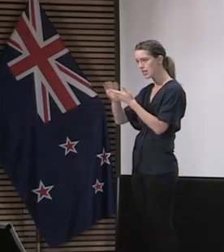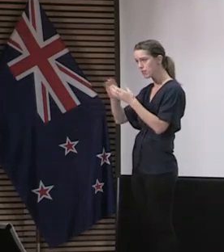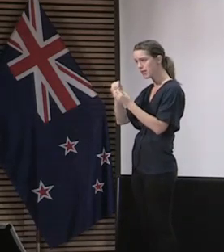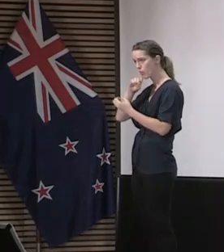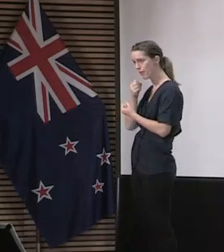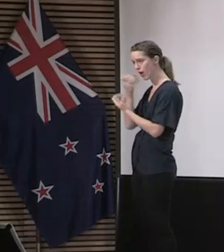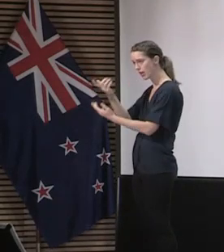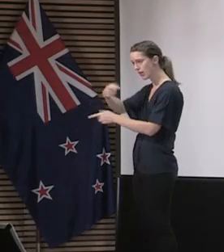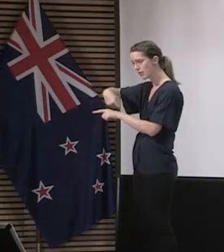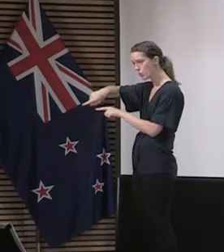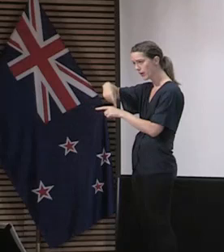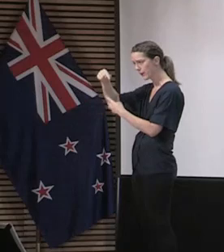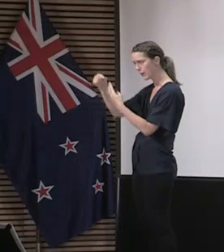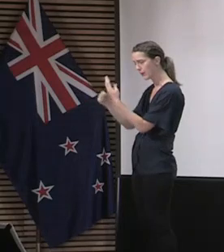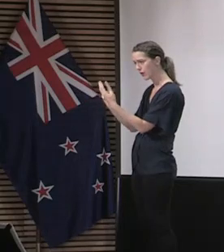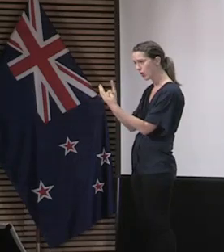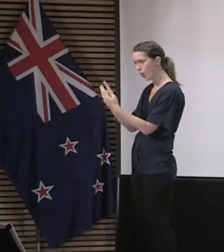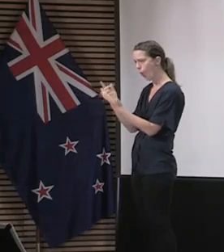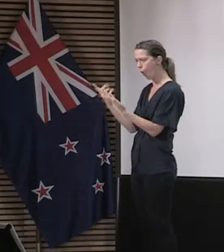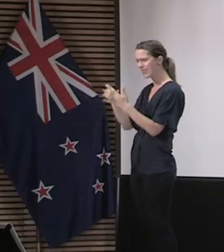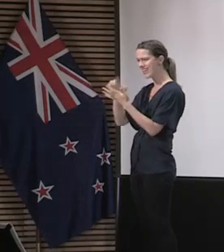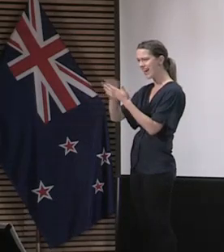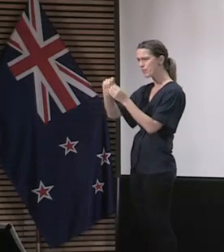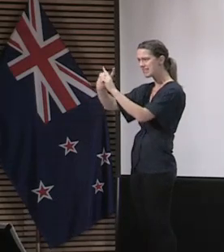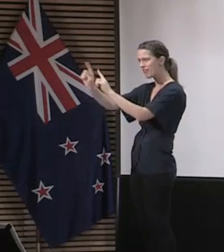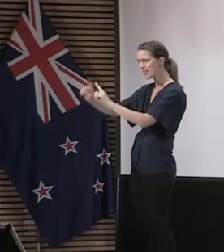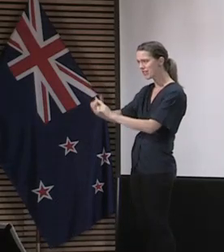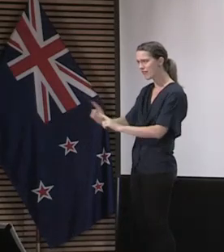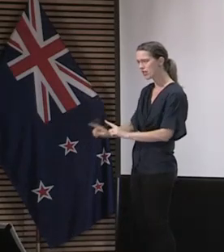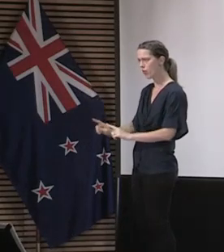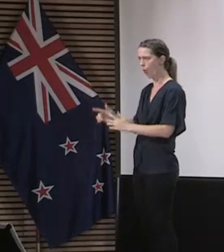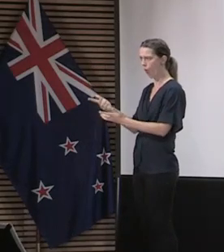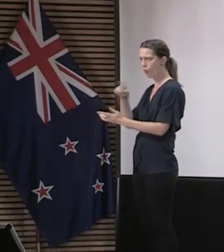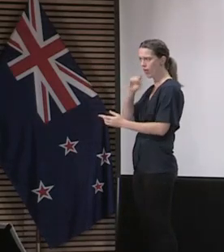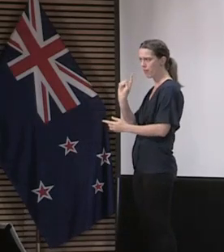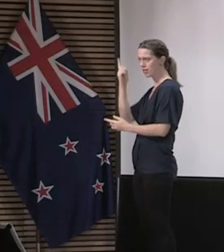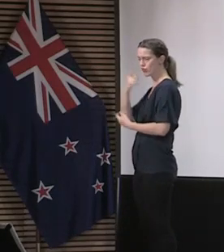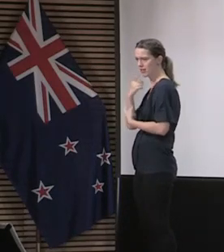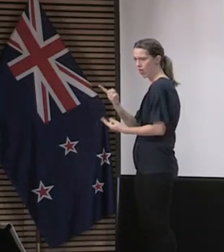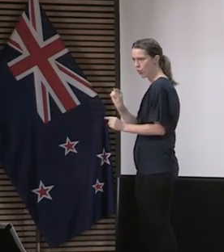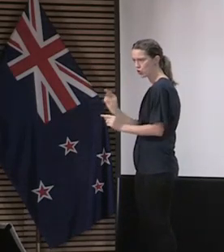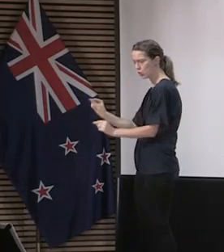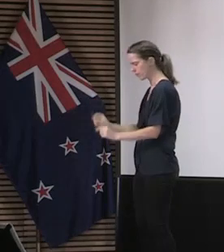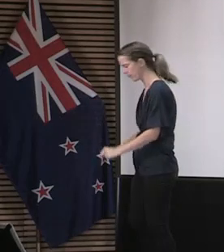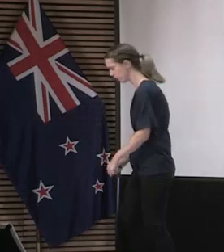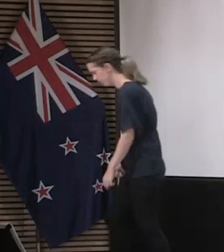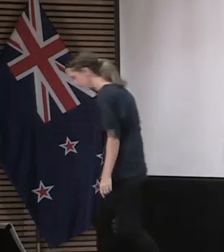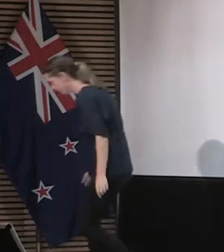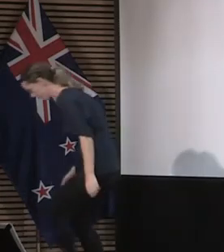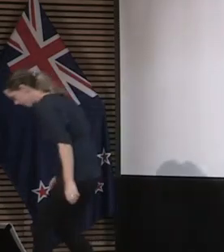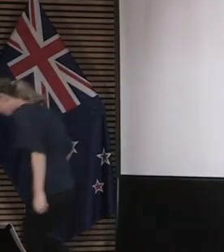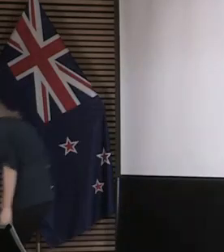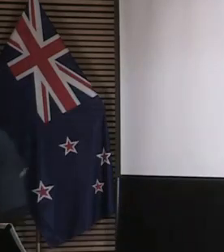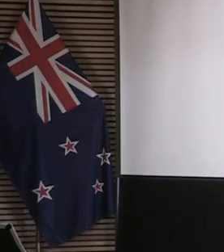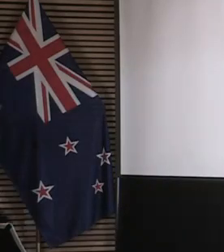back this week? And will that be up to individual DHBs to decide or will they have steering from the Ministry? So I can speak to the